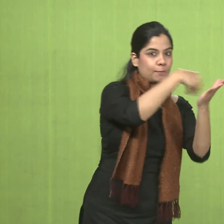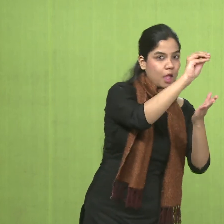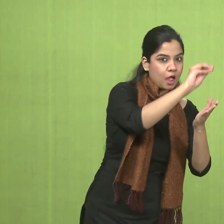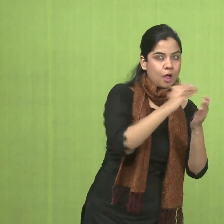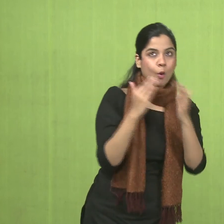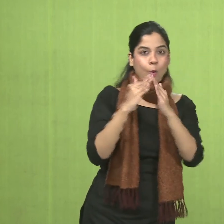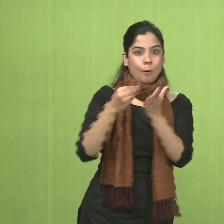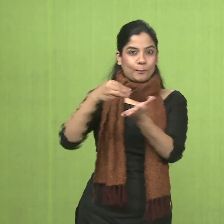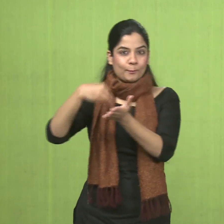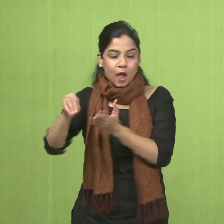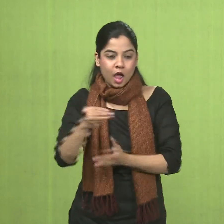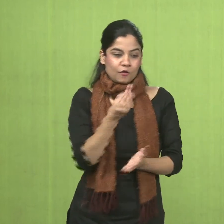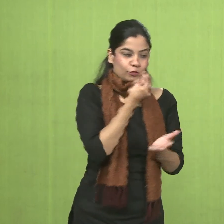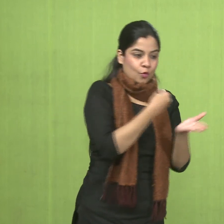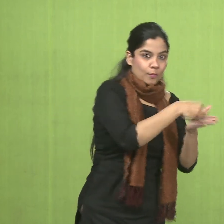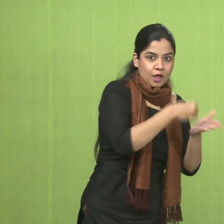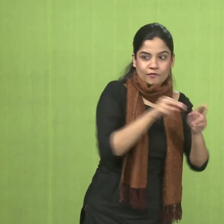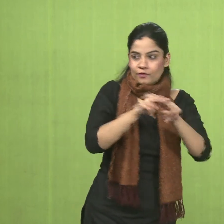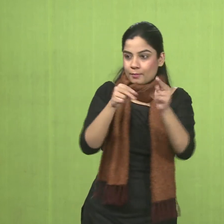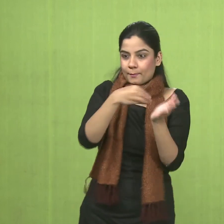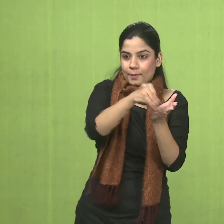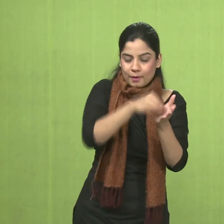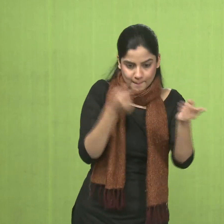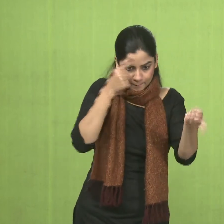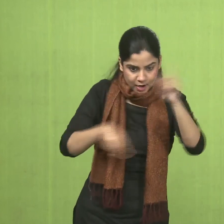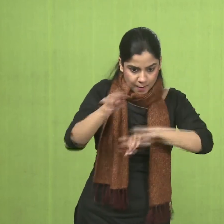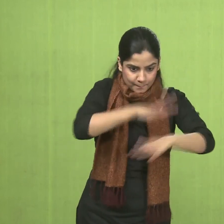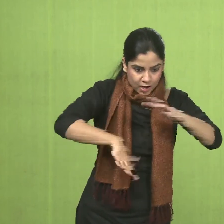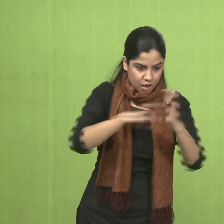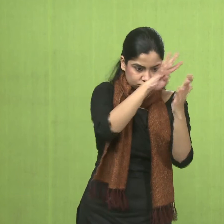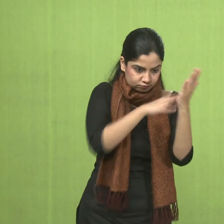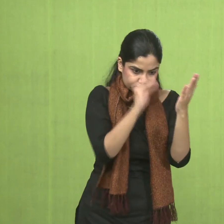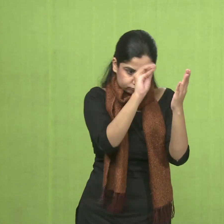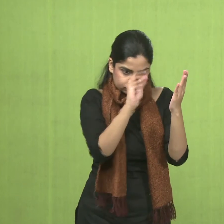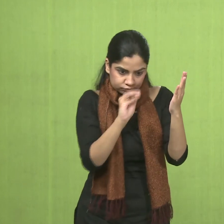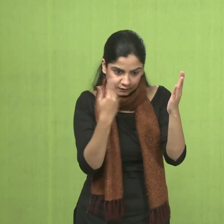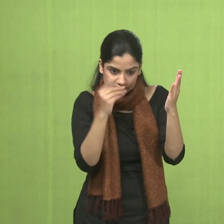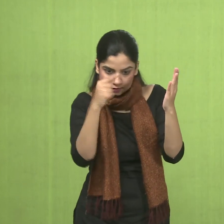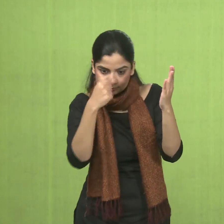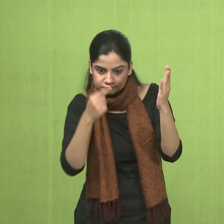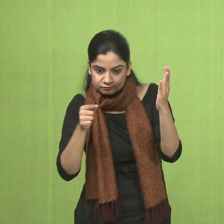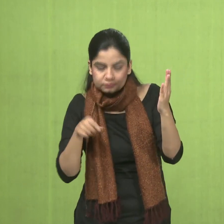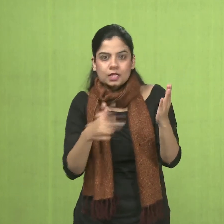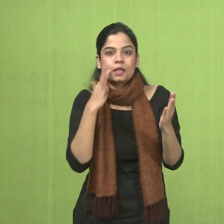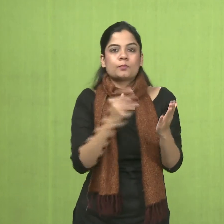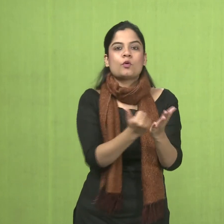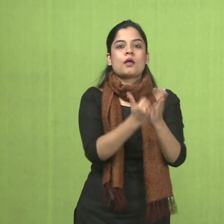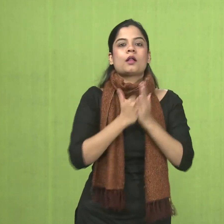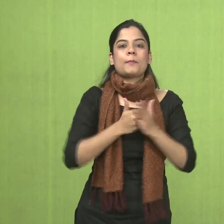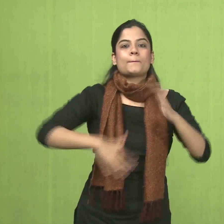We have to be quite well aware of what our family expenditures have to be. For example, paying for children's fees, buying for